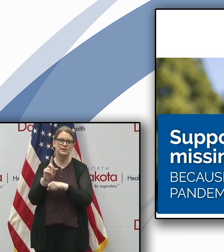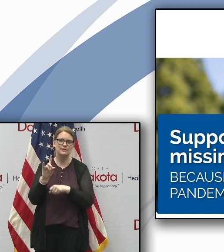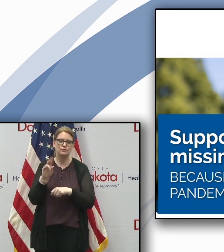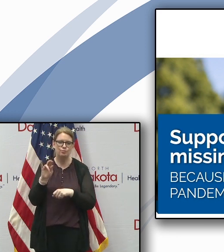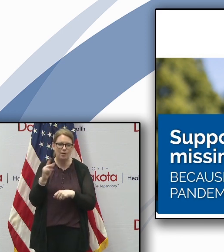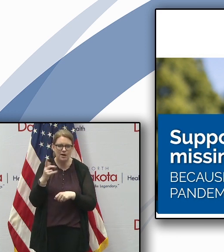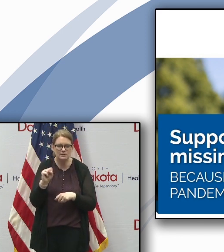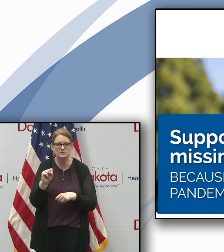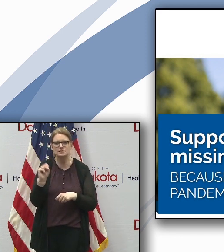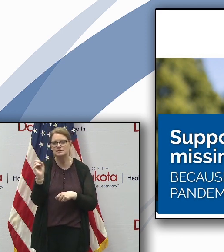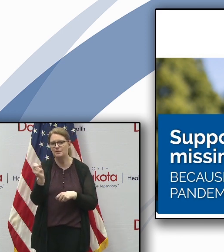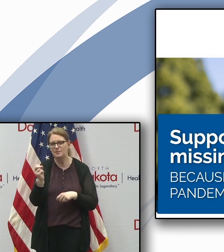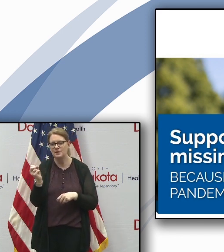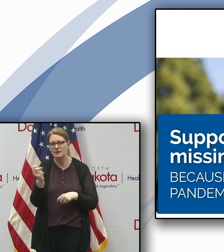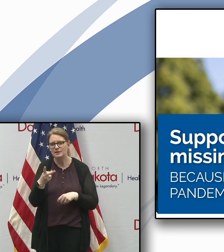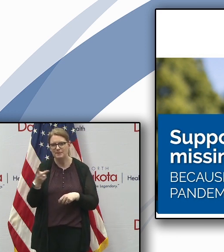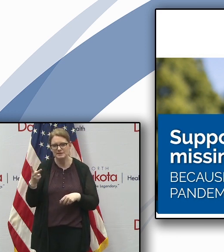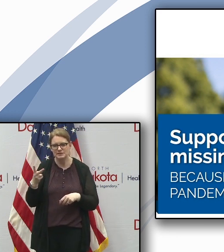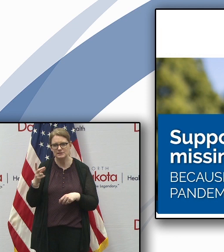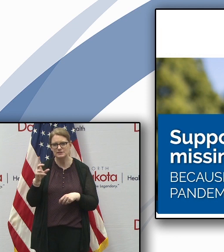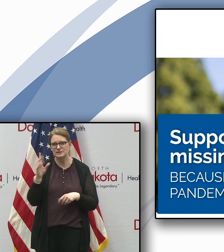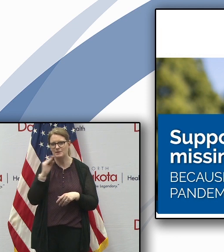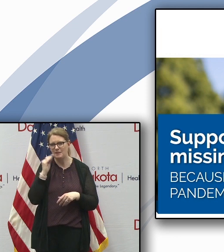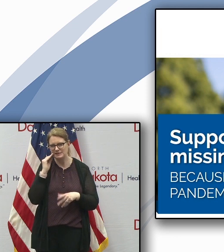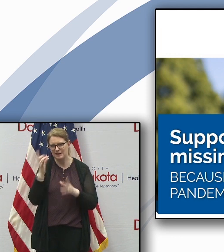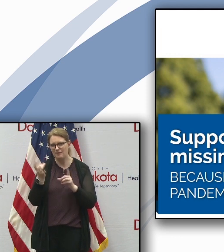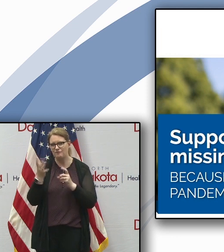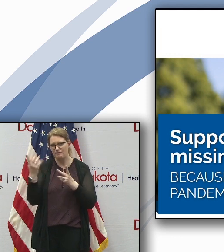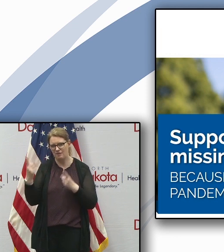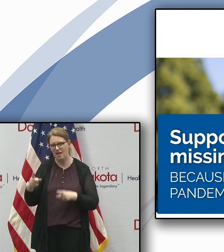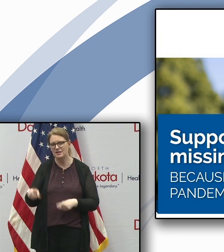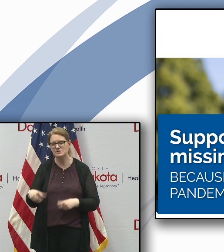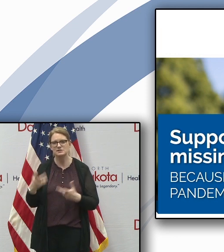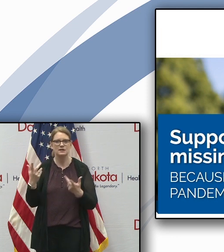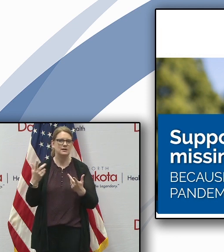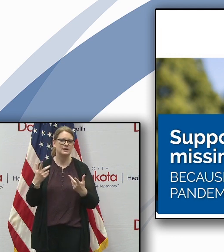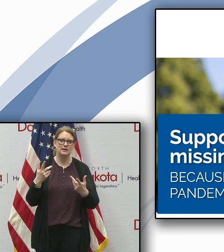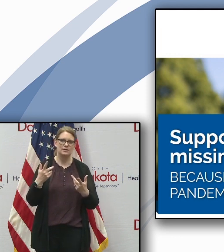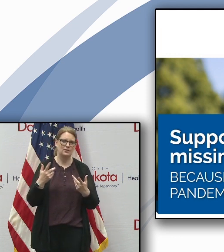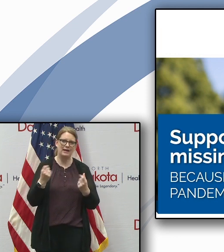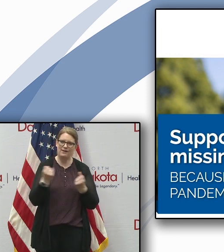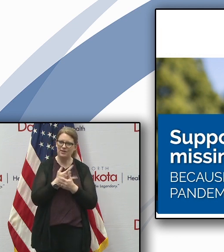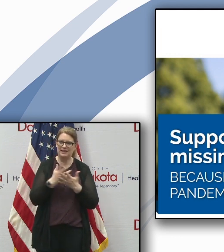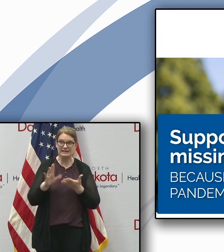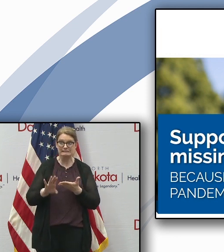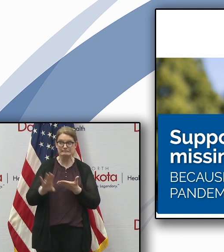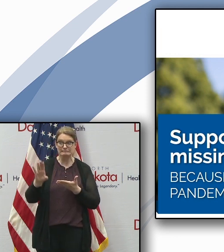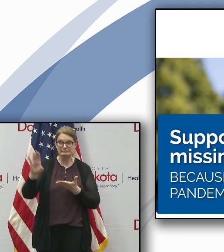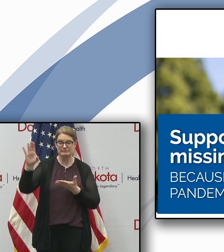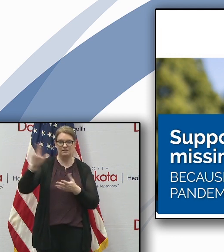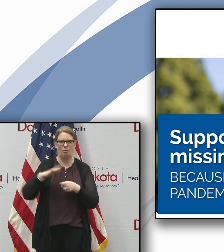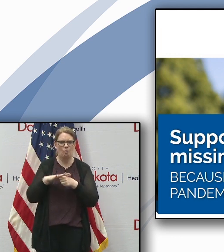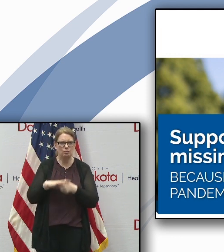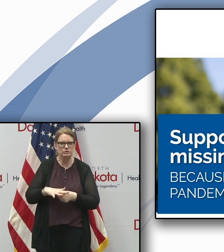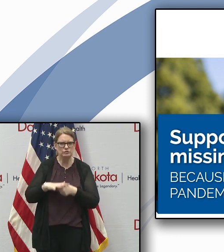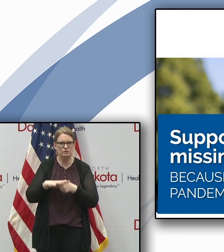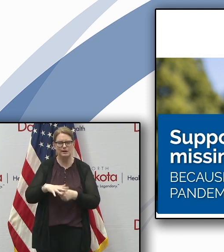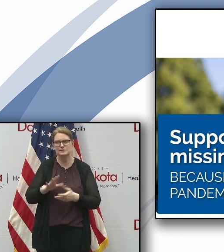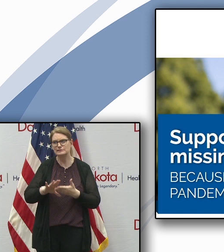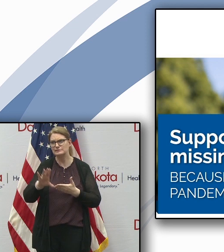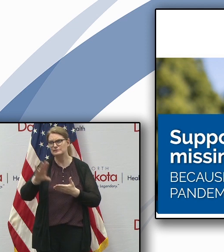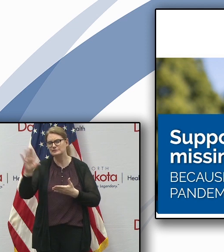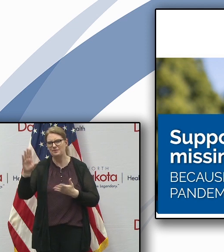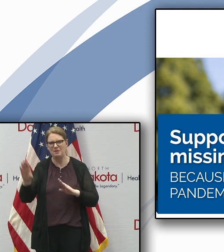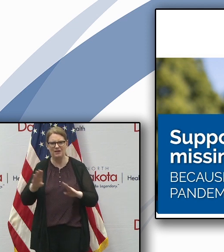violence. All of those things are likely to be on the rise, and we want to make sure that we're